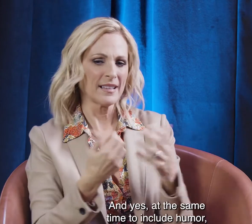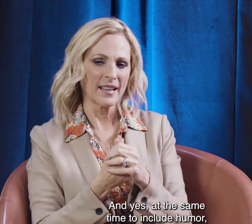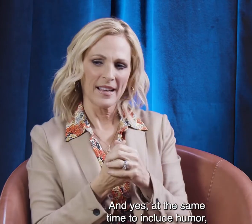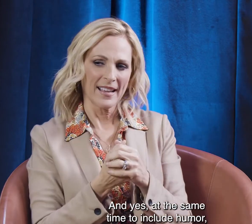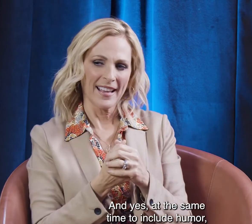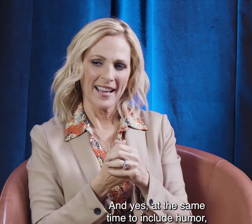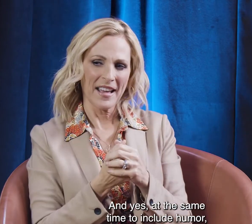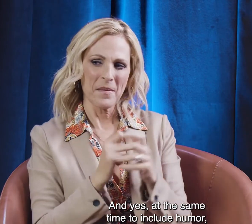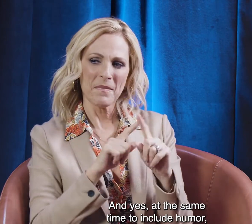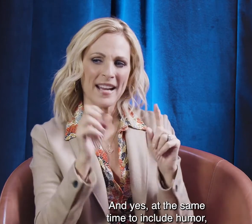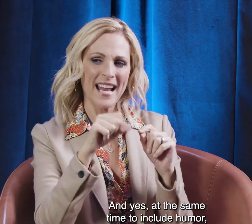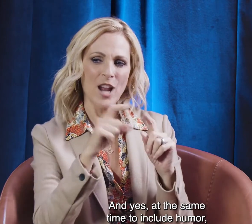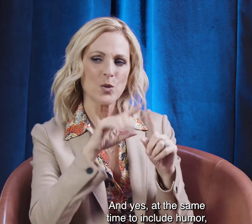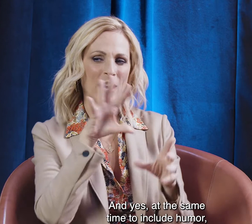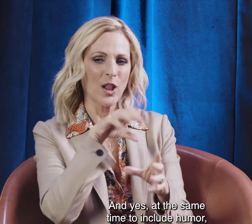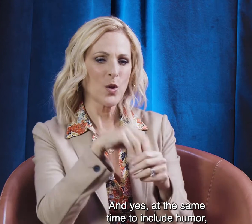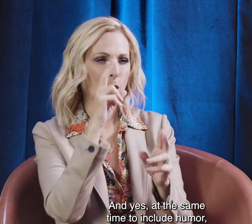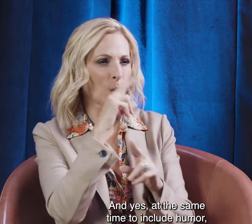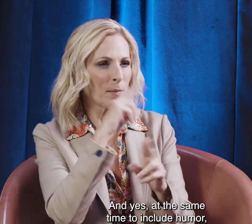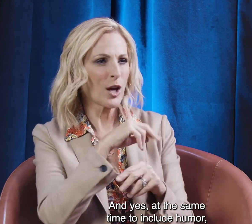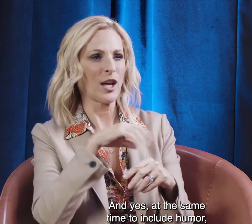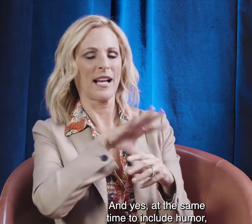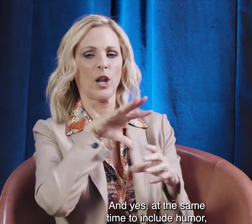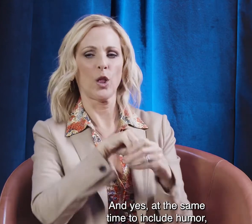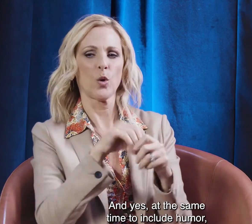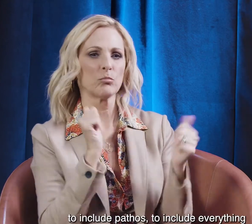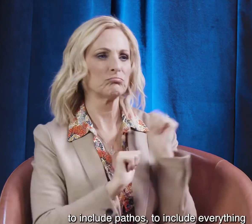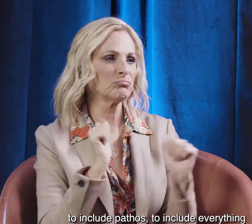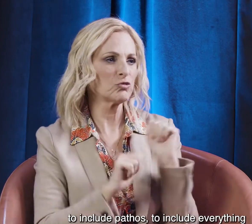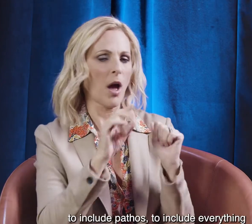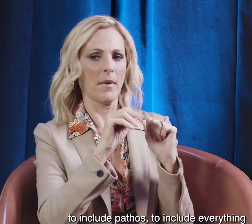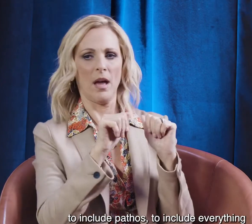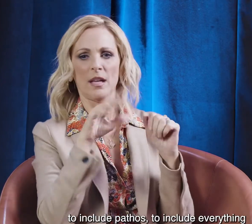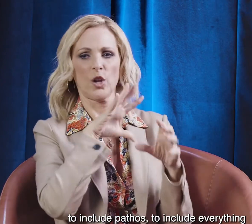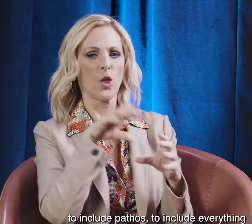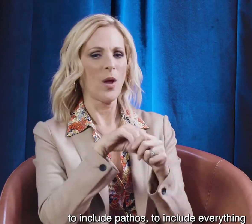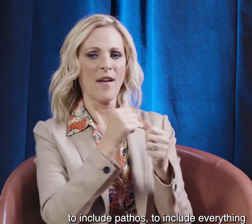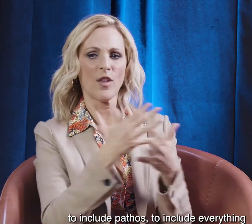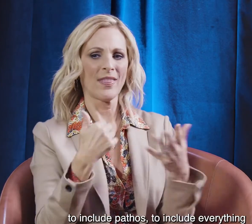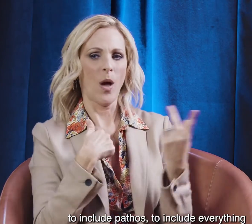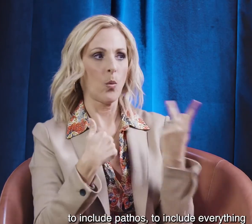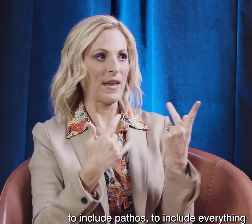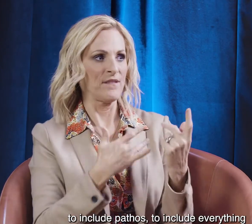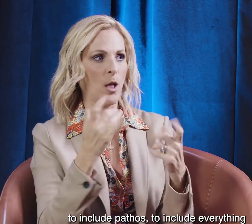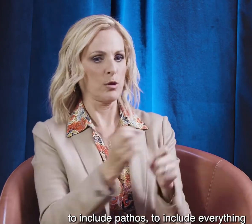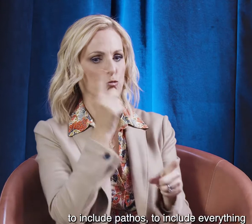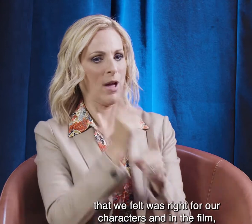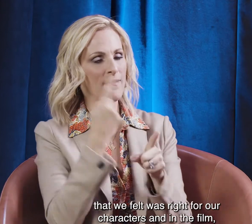And yes, at the same time, to include humor, to include pathos, to include everything that we